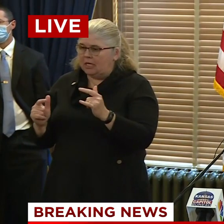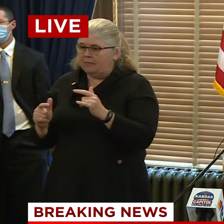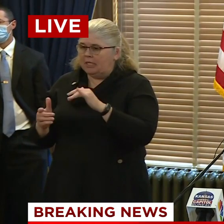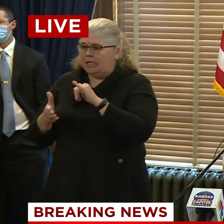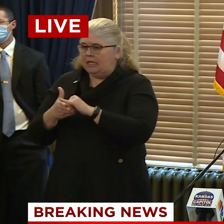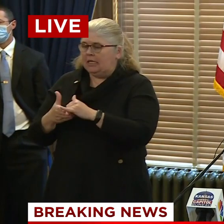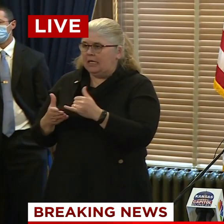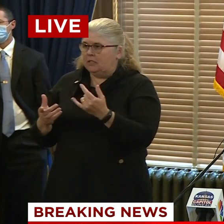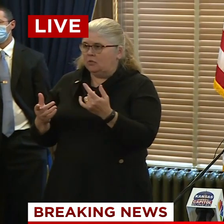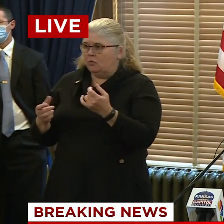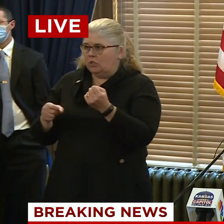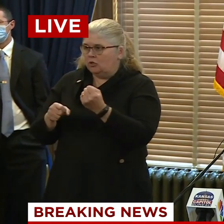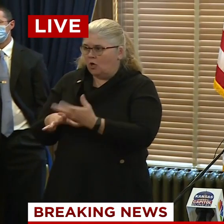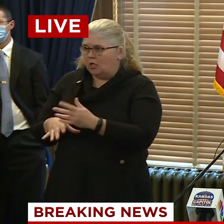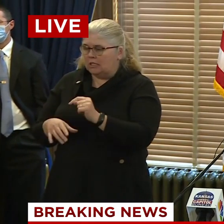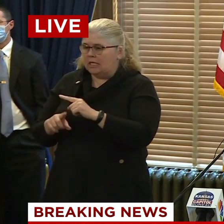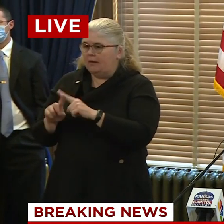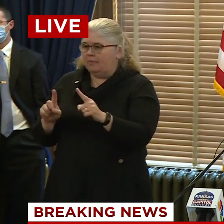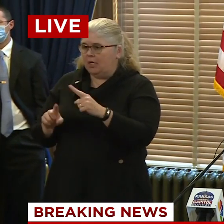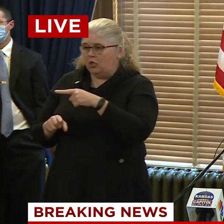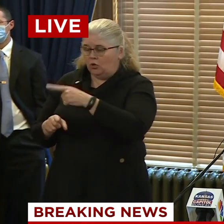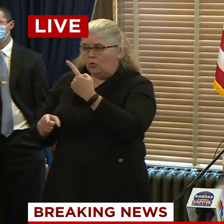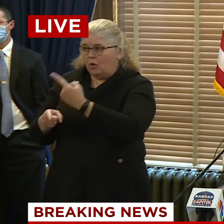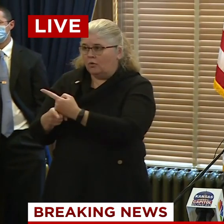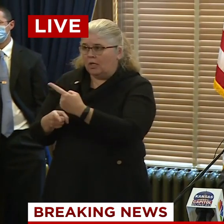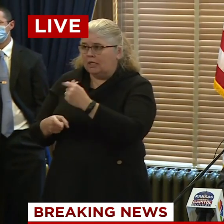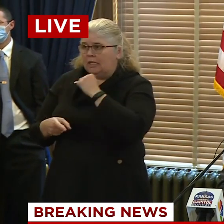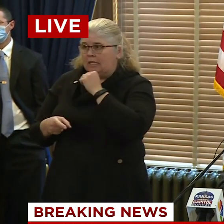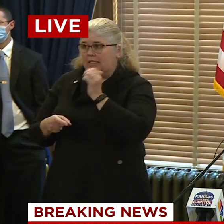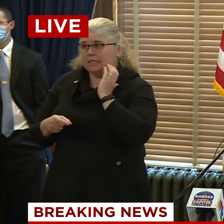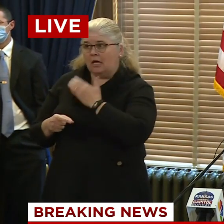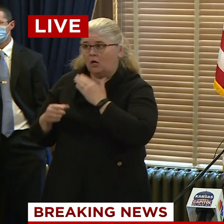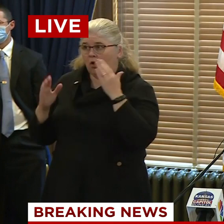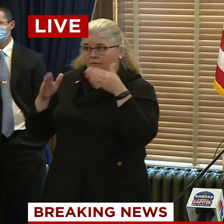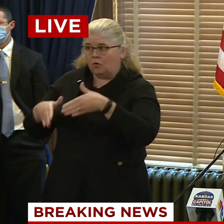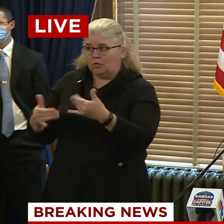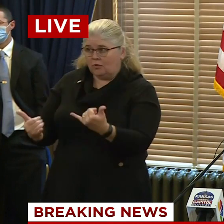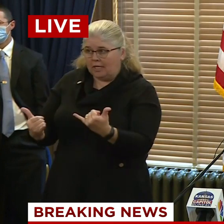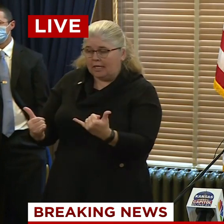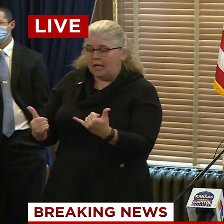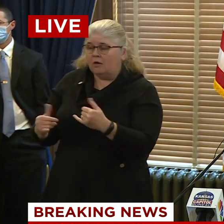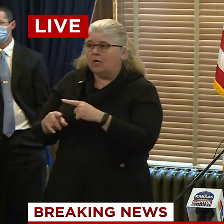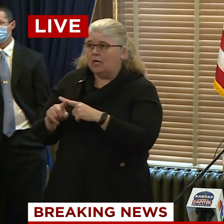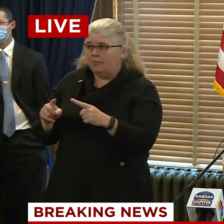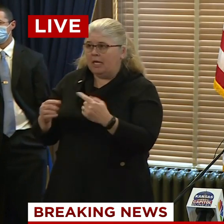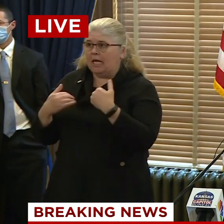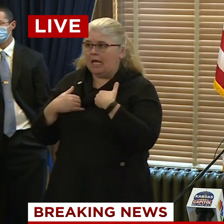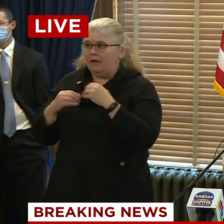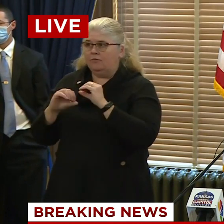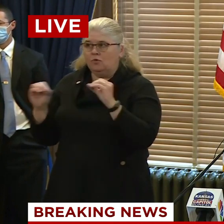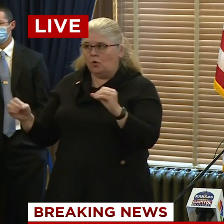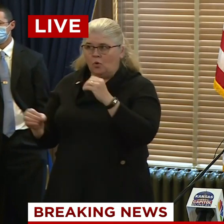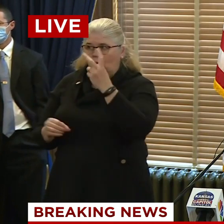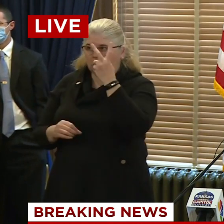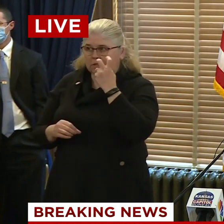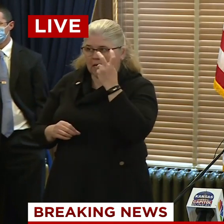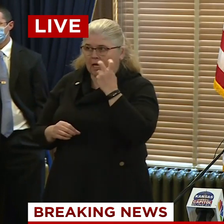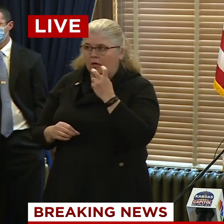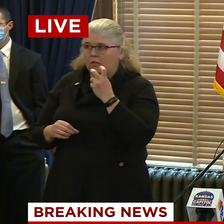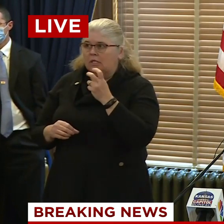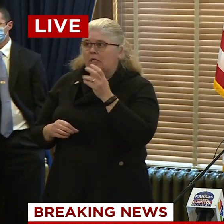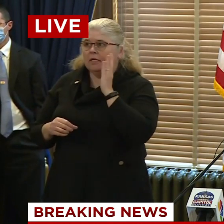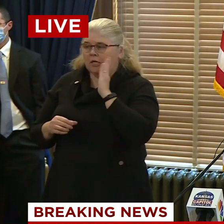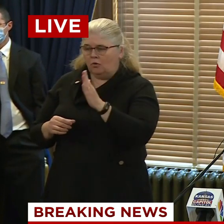what's driving this. But you're absolutely right. That's not our focus right now, but I have no doubt there will be much time